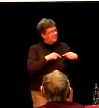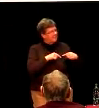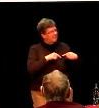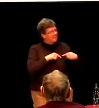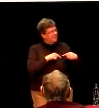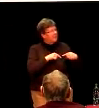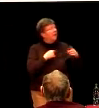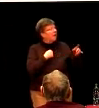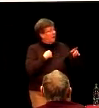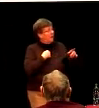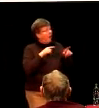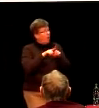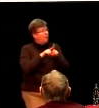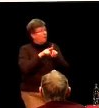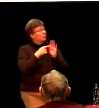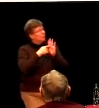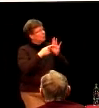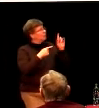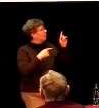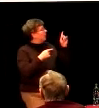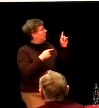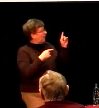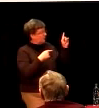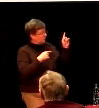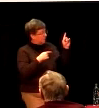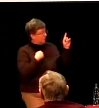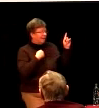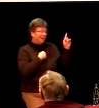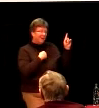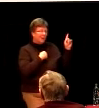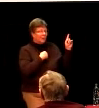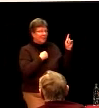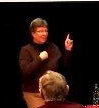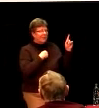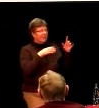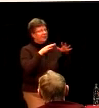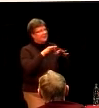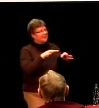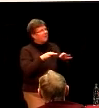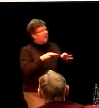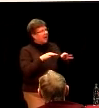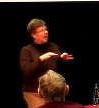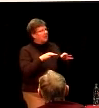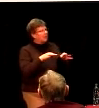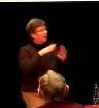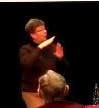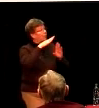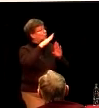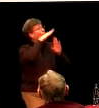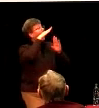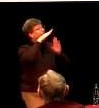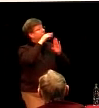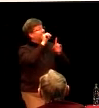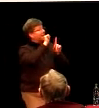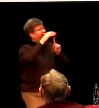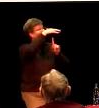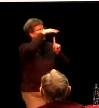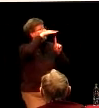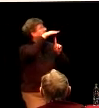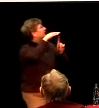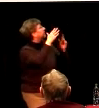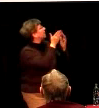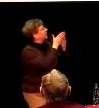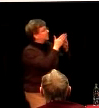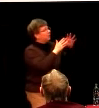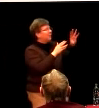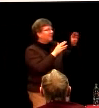I'll also point out, we generally define the top of the atmosphere as somewhere between